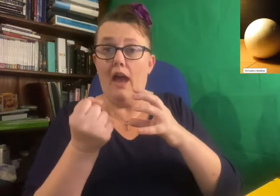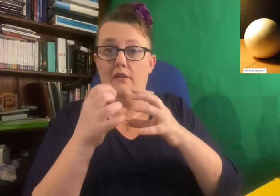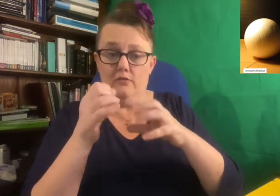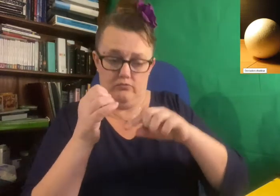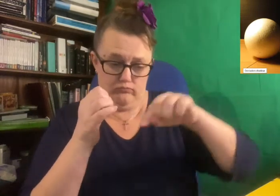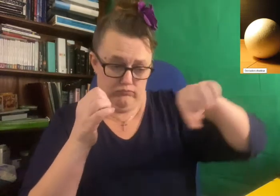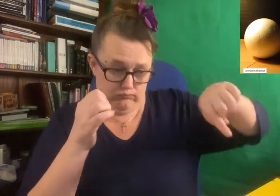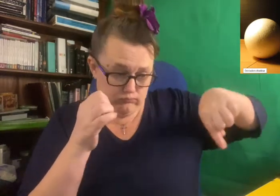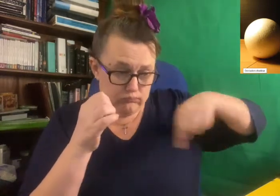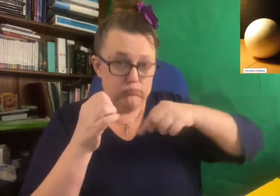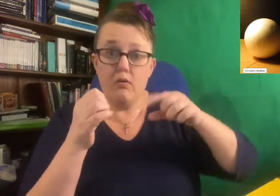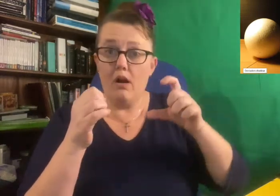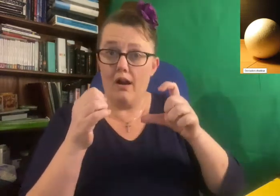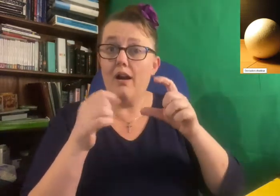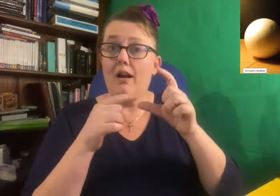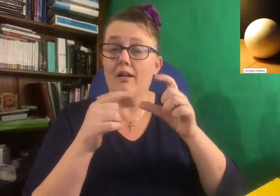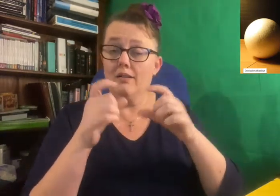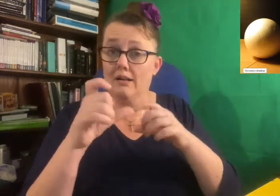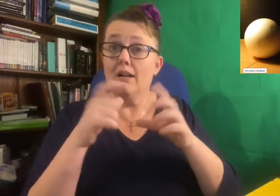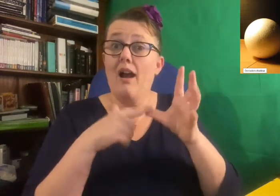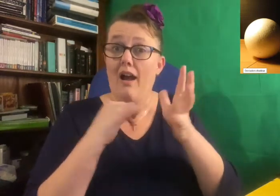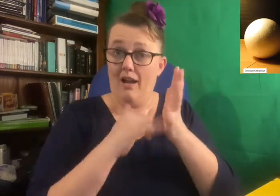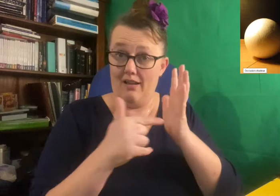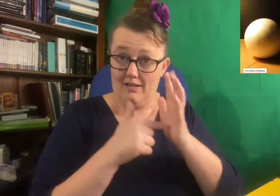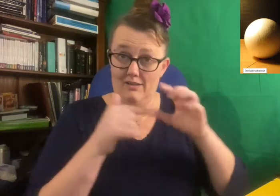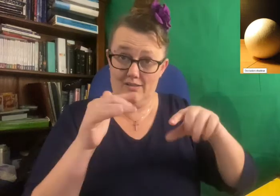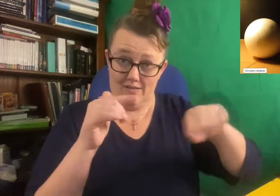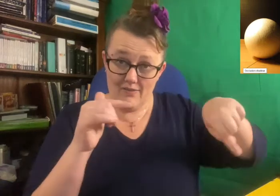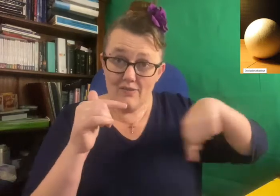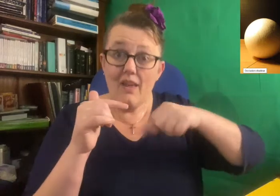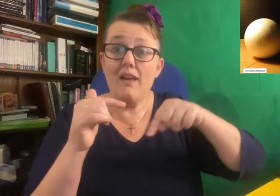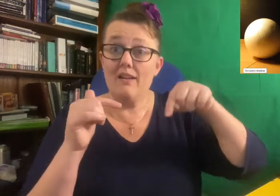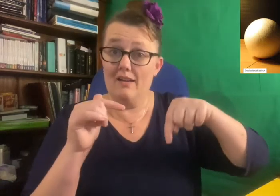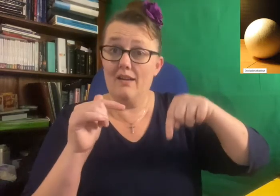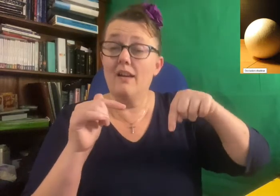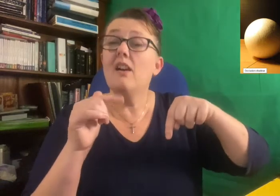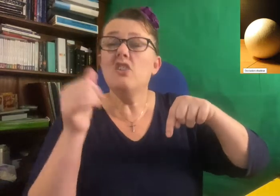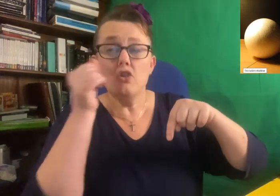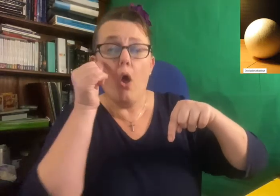object, you can follow it up to where the light would be coming from.